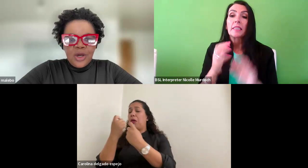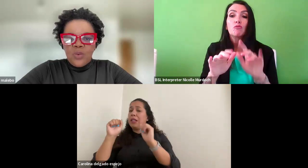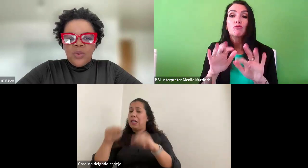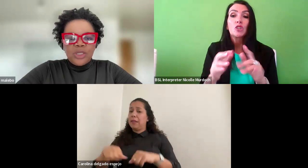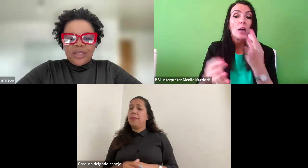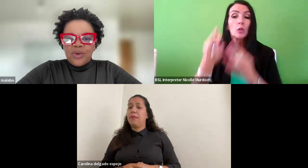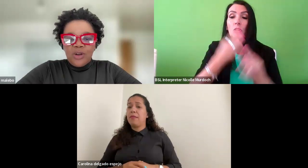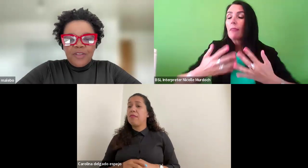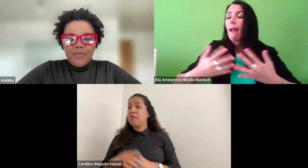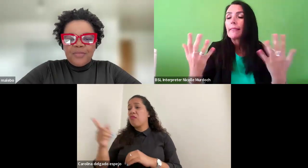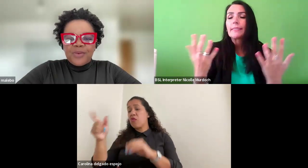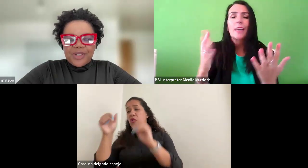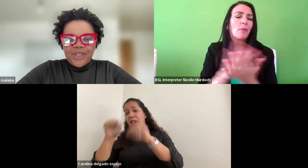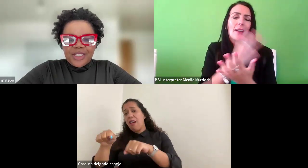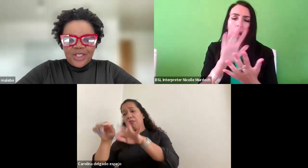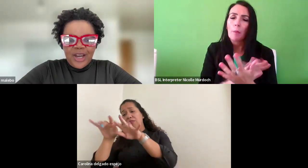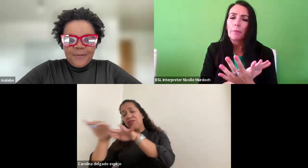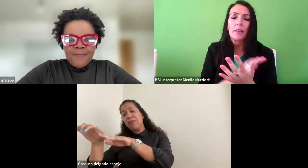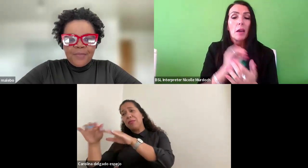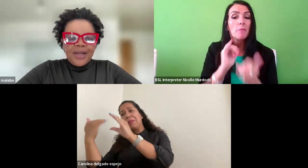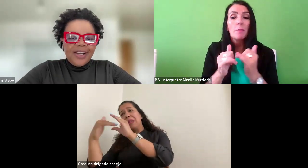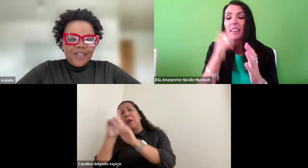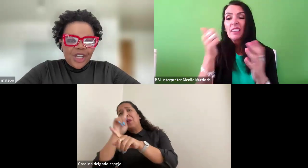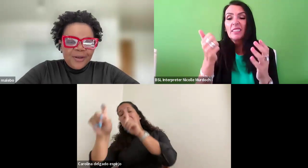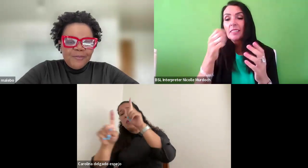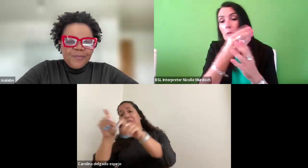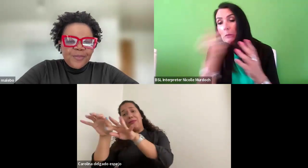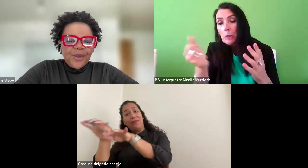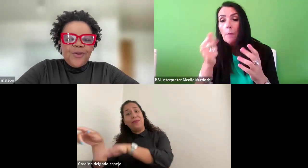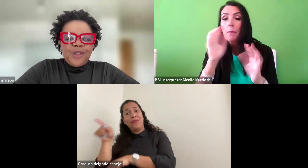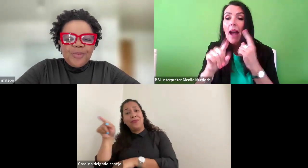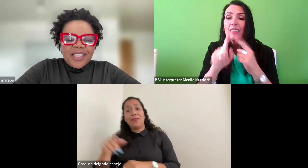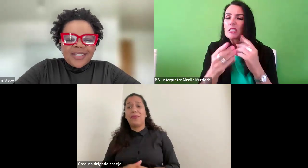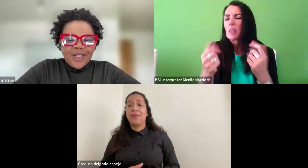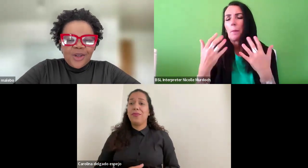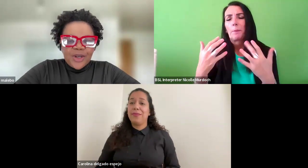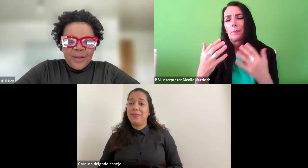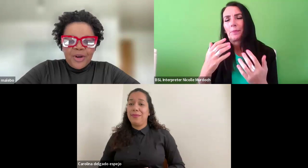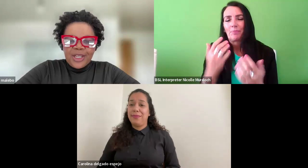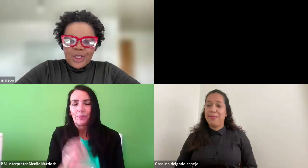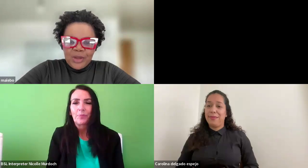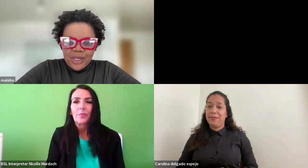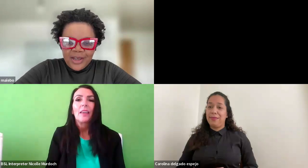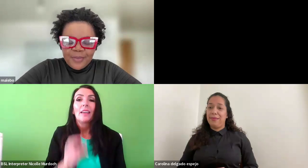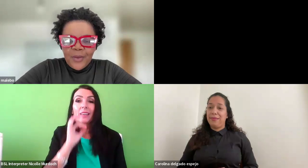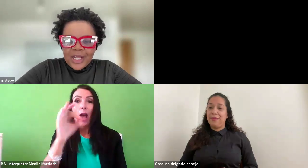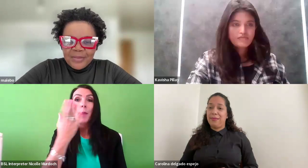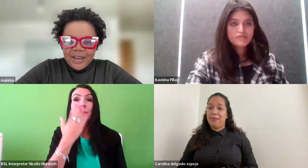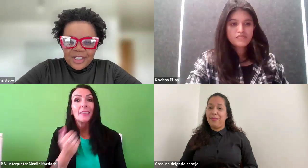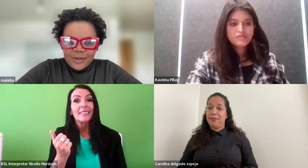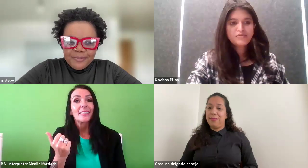chat. We won't get to all of them, but we'll certainly try. Kavisha, would you please turn on your camera and join me